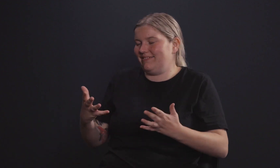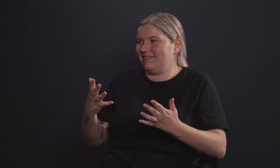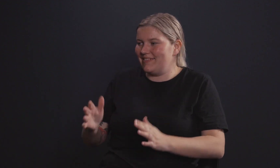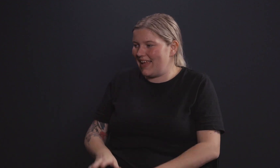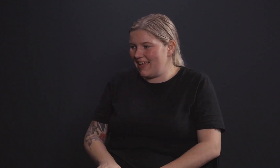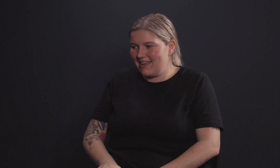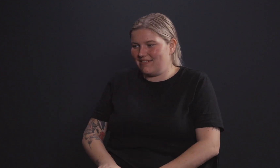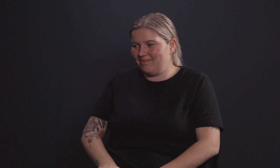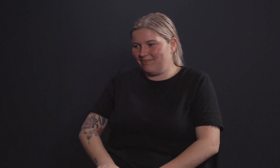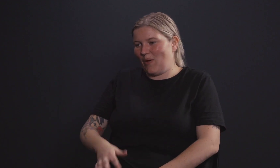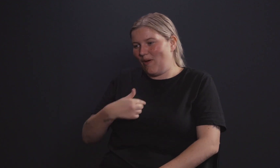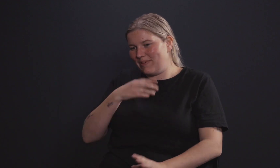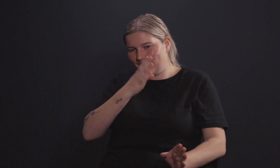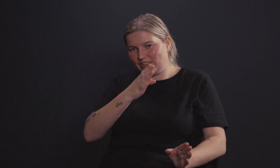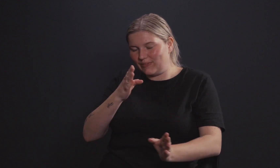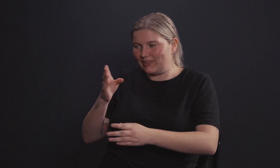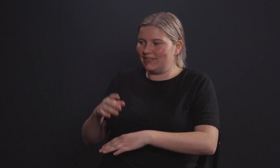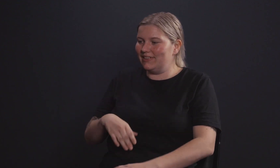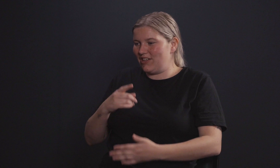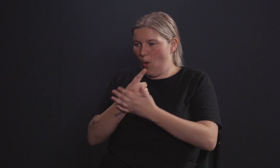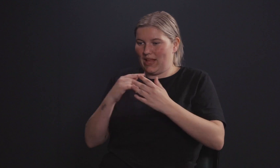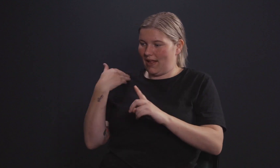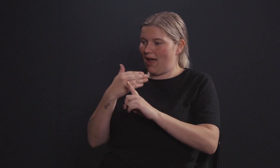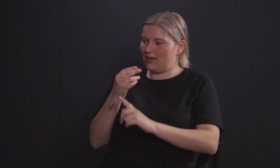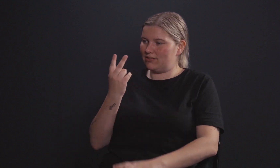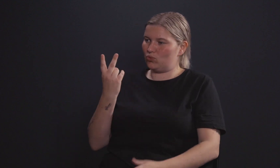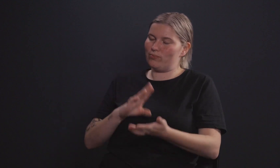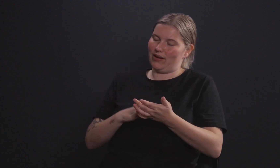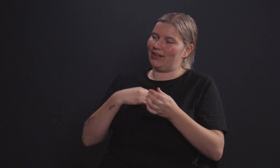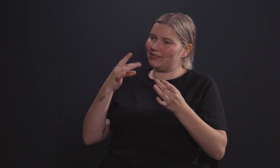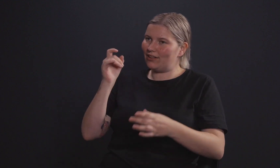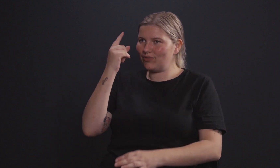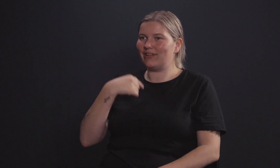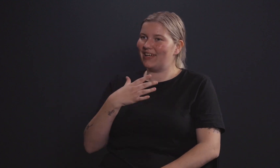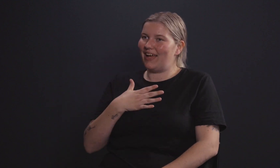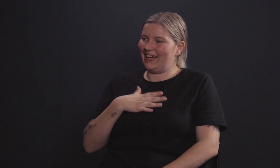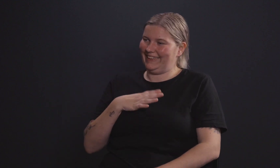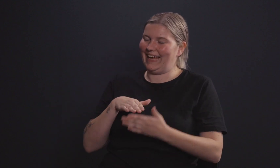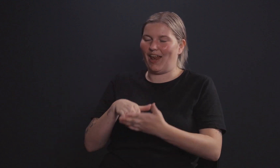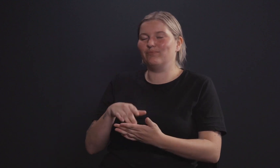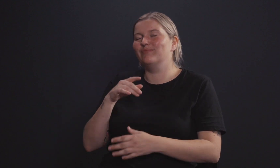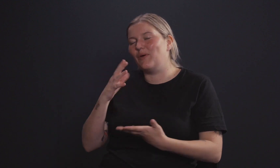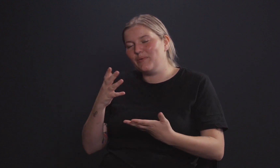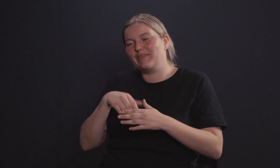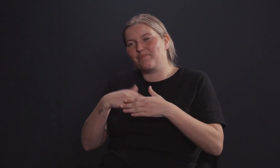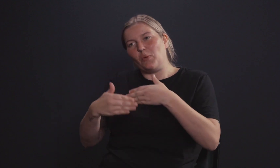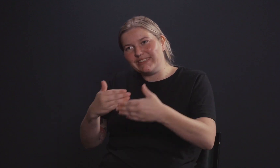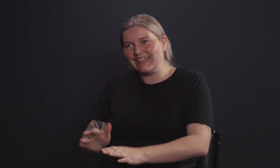guess. It's only really been the last couple of months that I've realized that I need help. So I'm getting the ball rolling